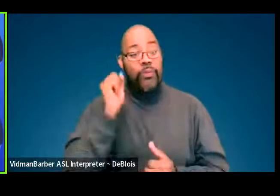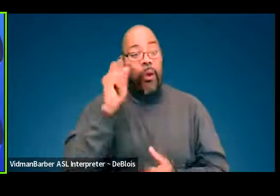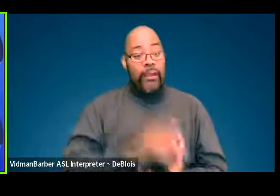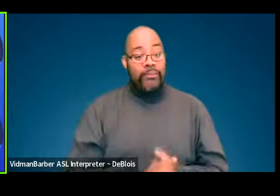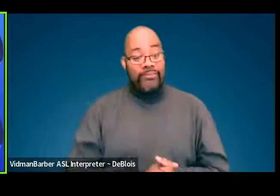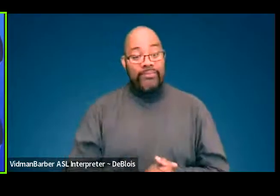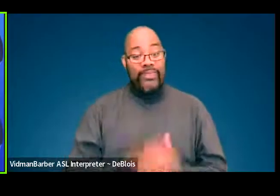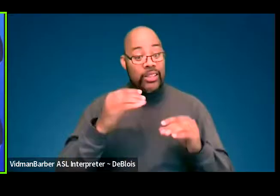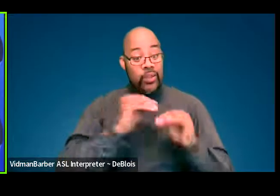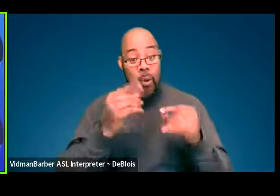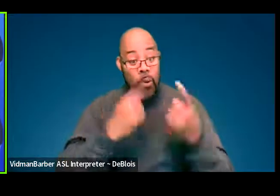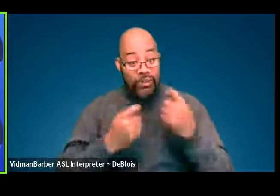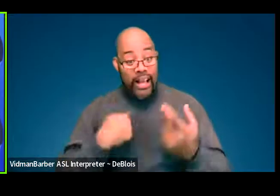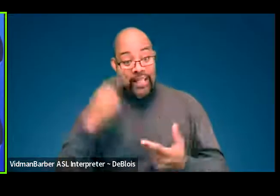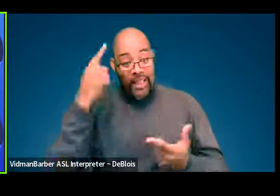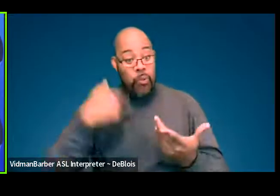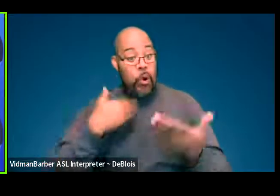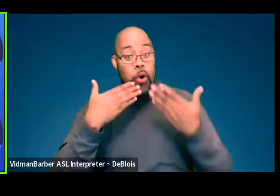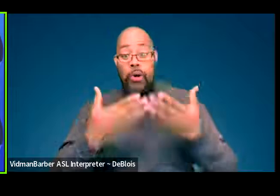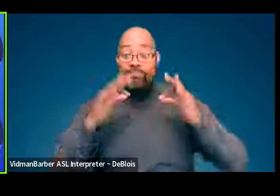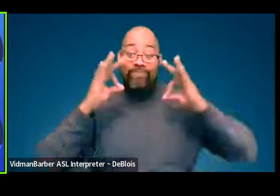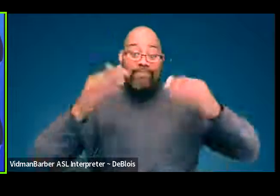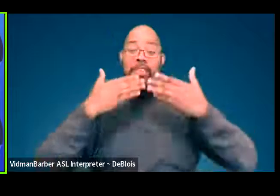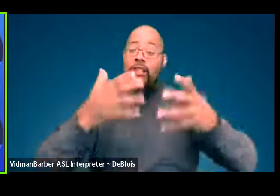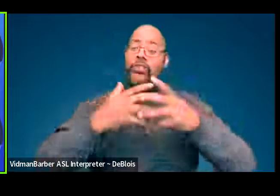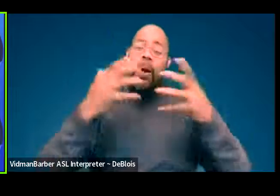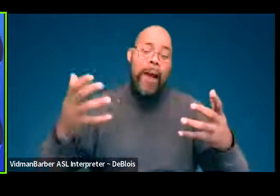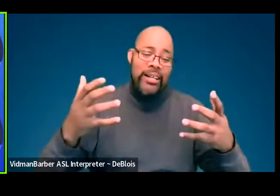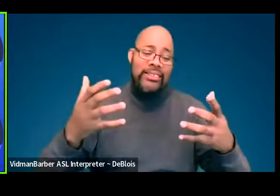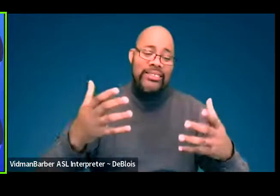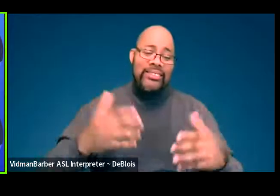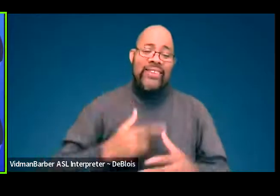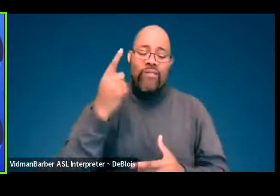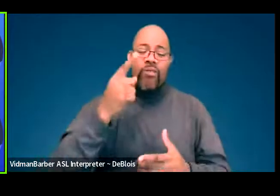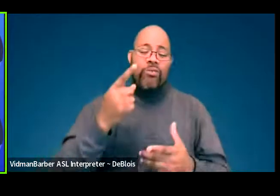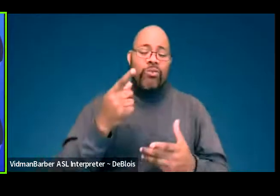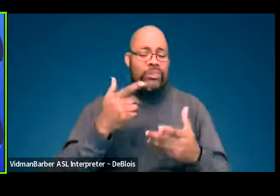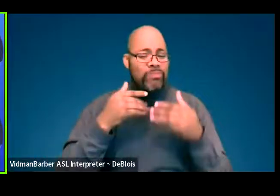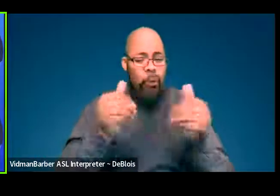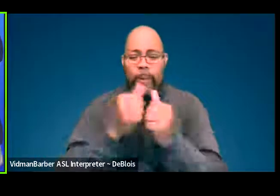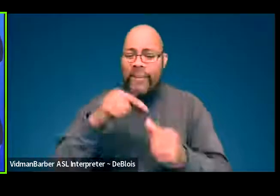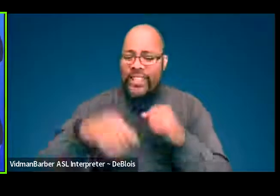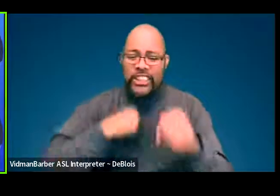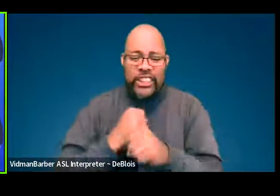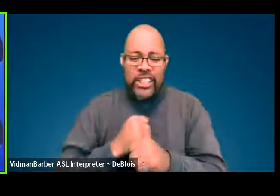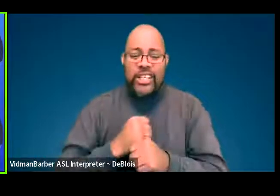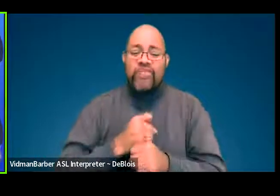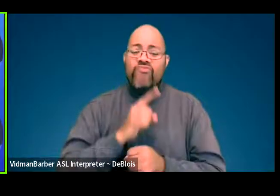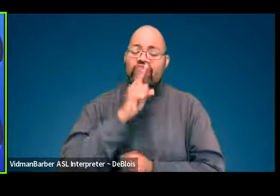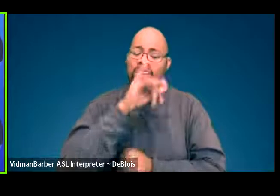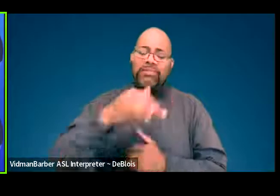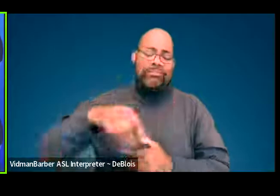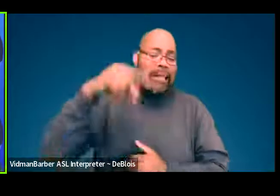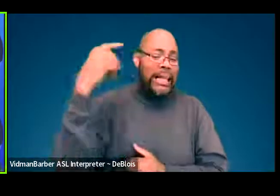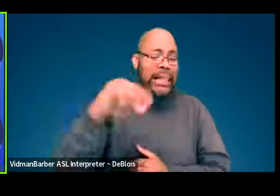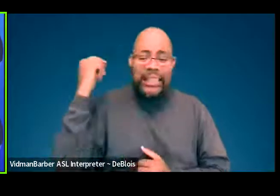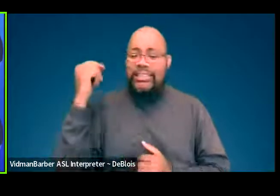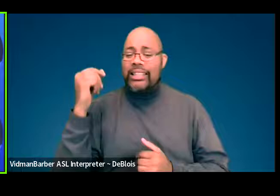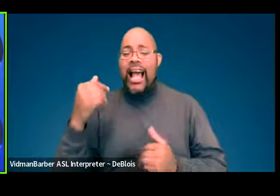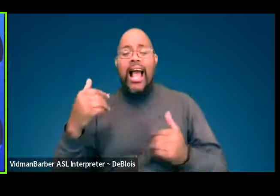y'all. Still no more questions. I think we are good. Thank you so much for rocking with me this year. It's been lit.